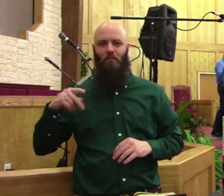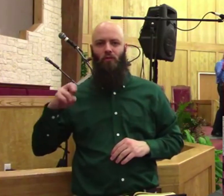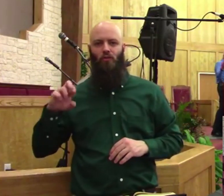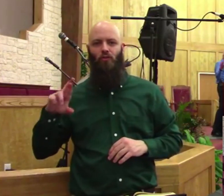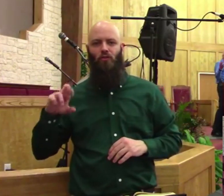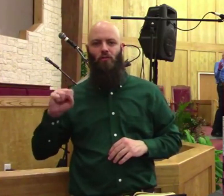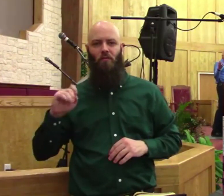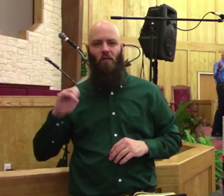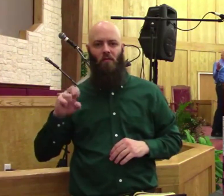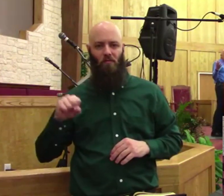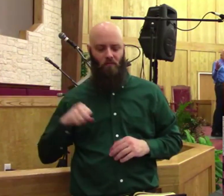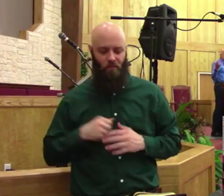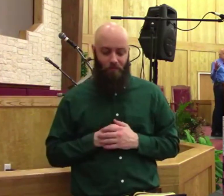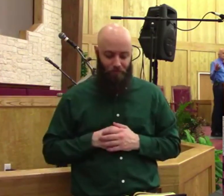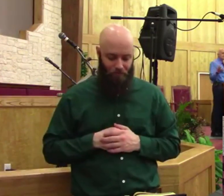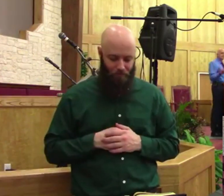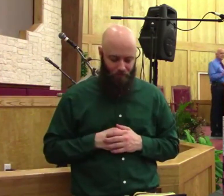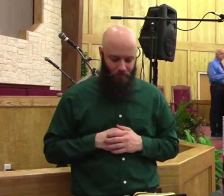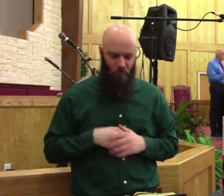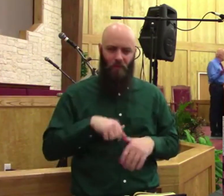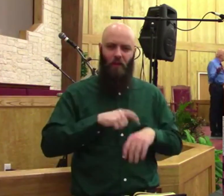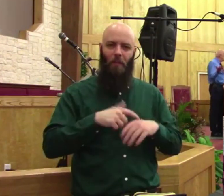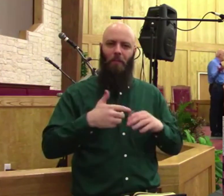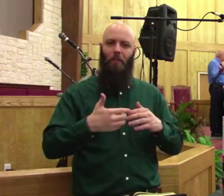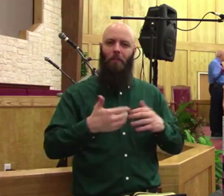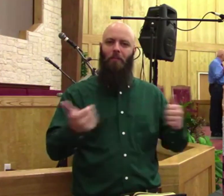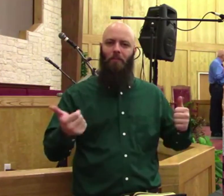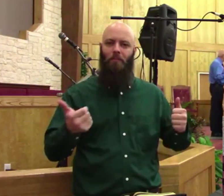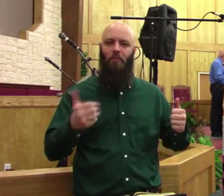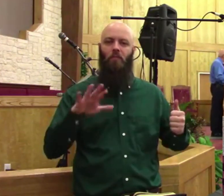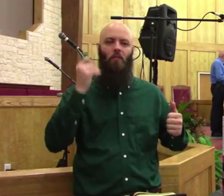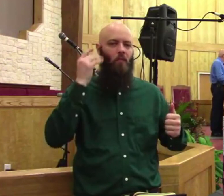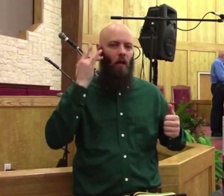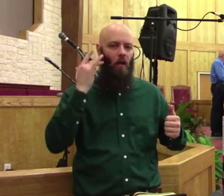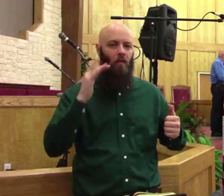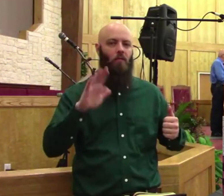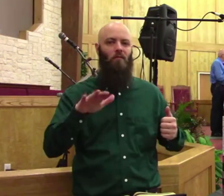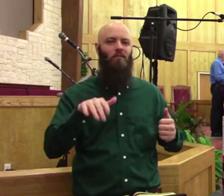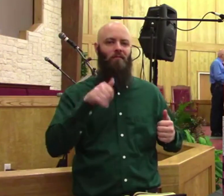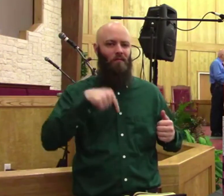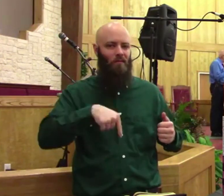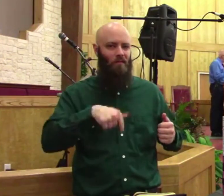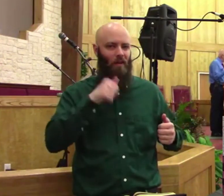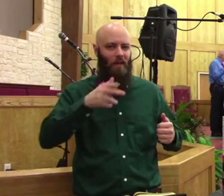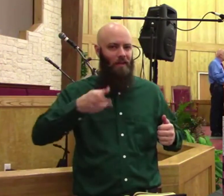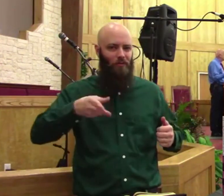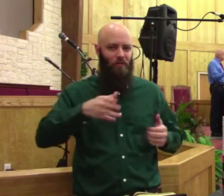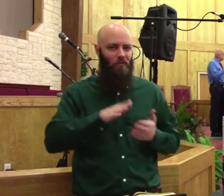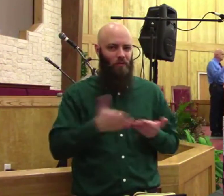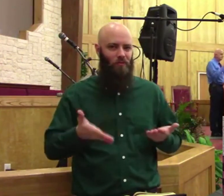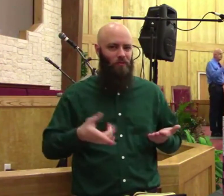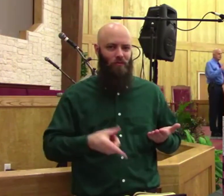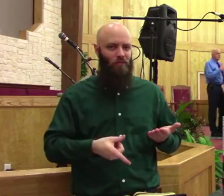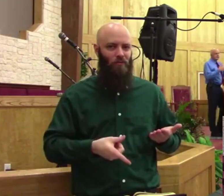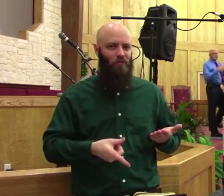time gap. The book of Daniel is not a history book. It's not a secular